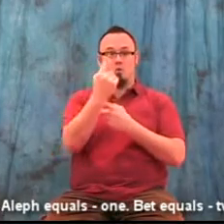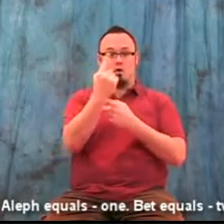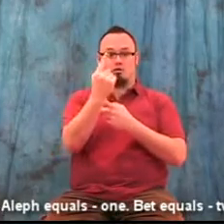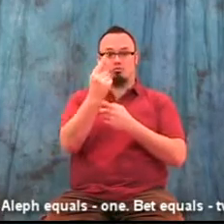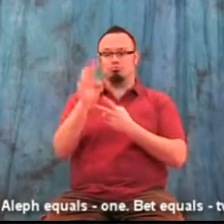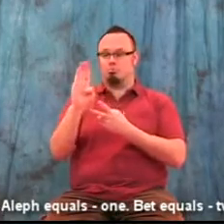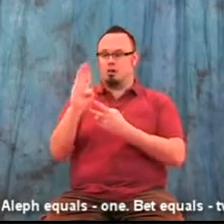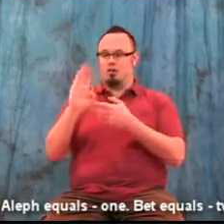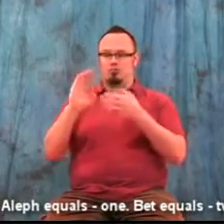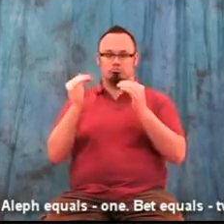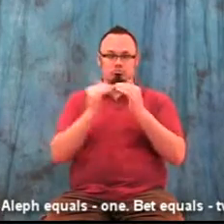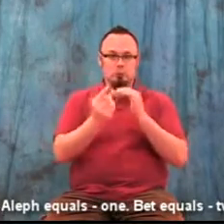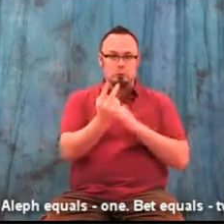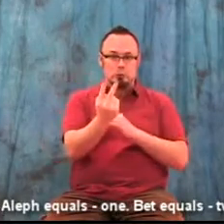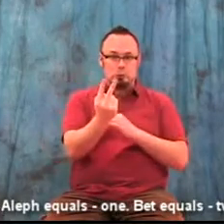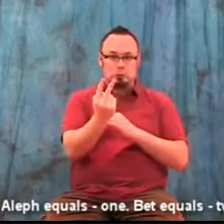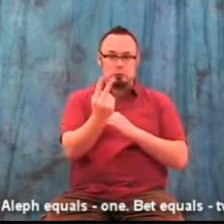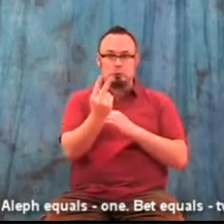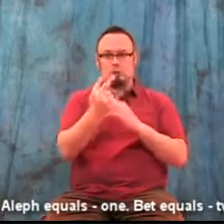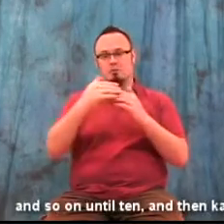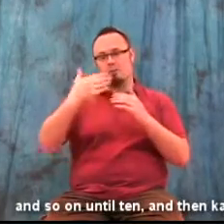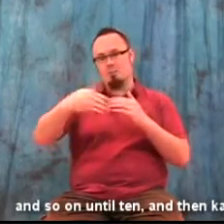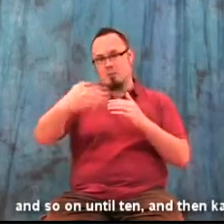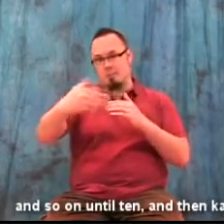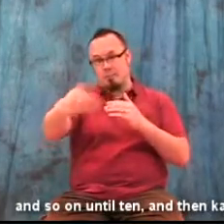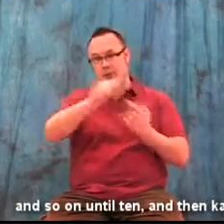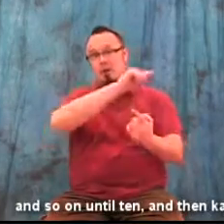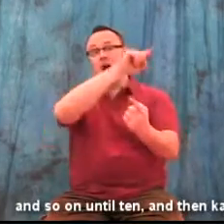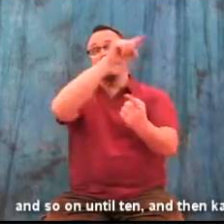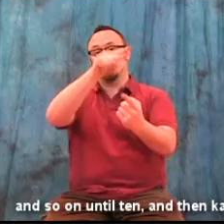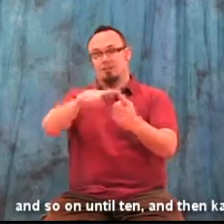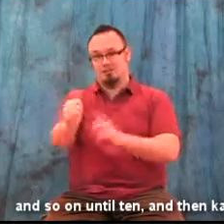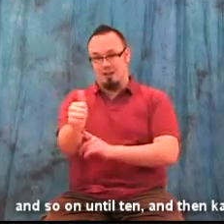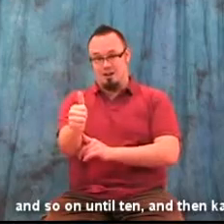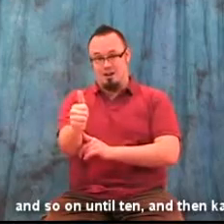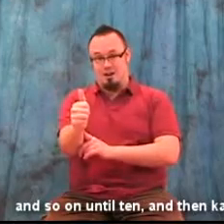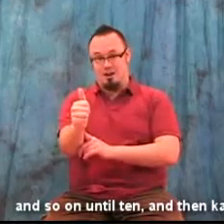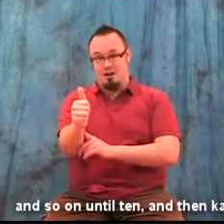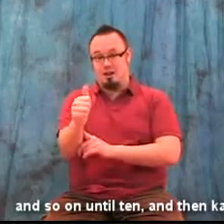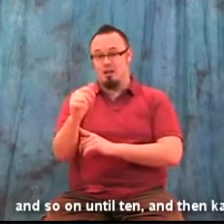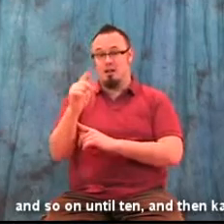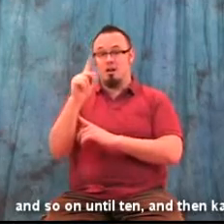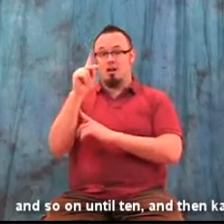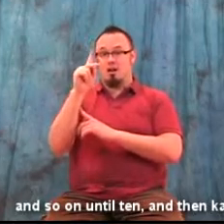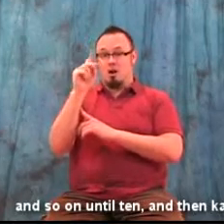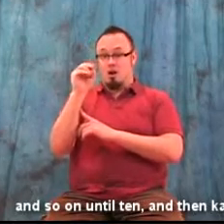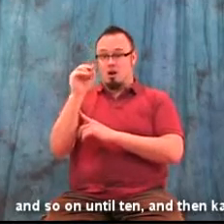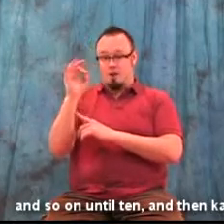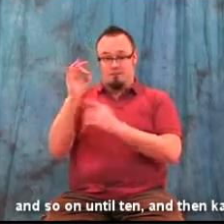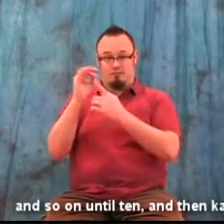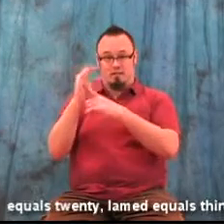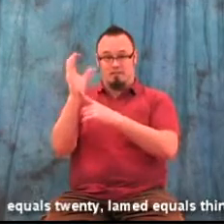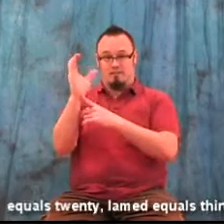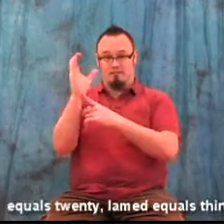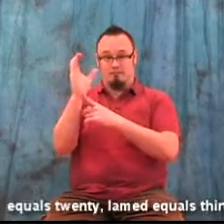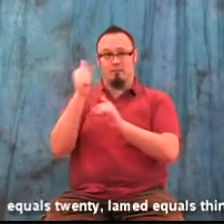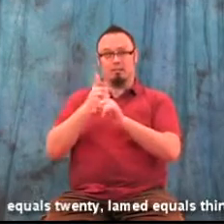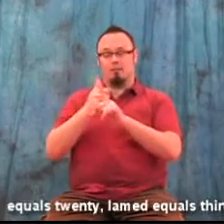Beit equals 2. And so on until 10, and then Kaf equals